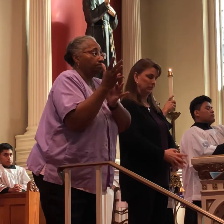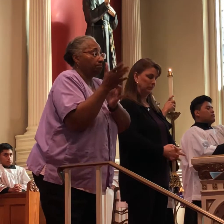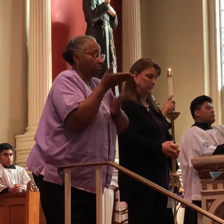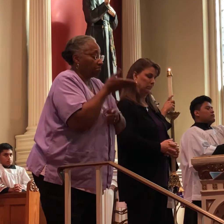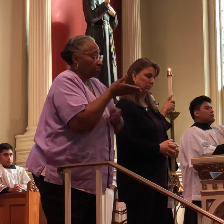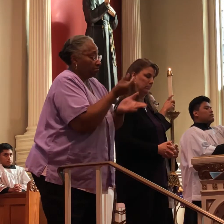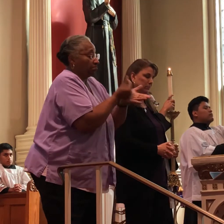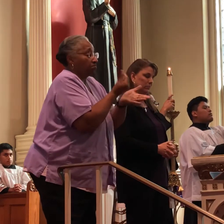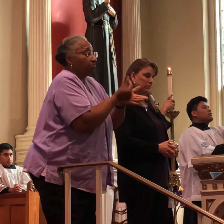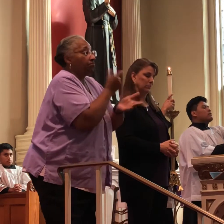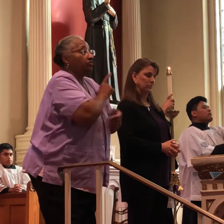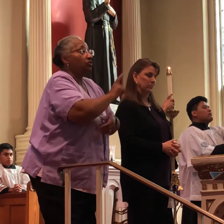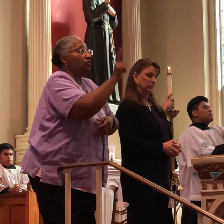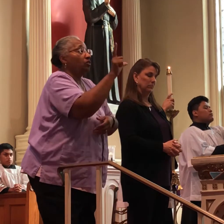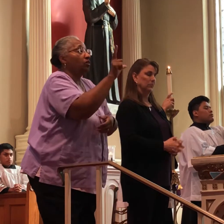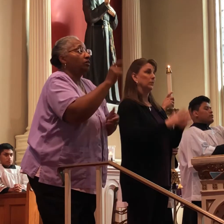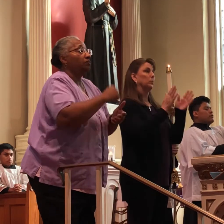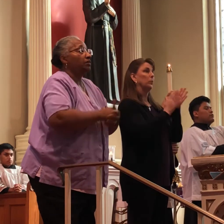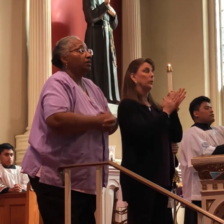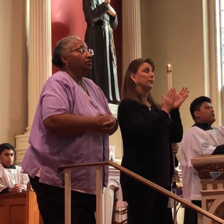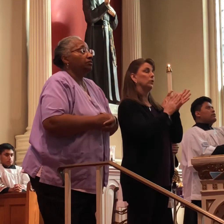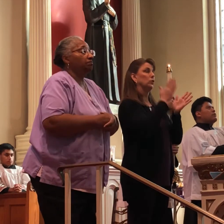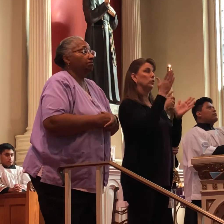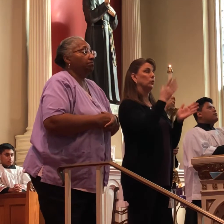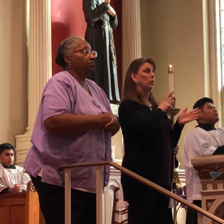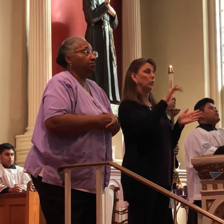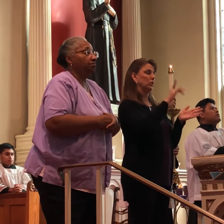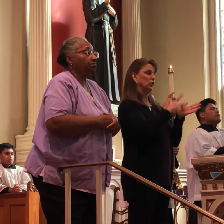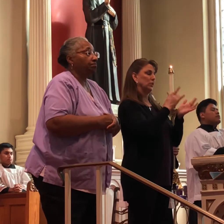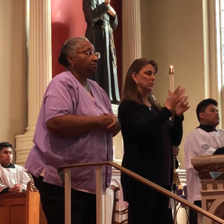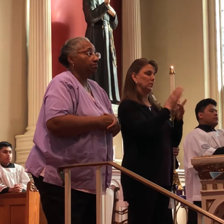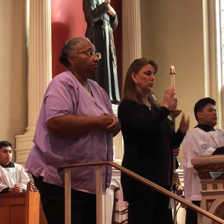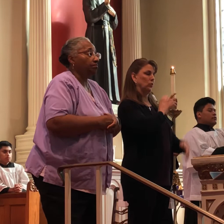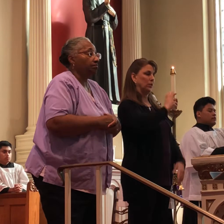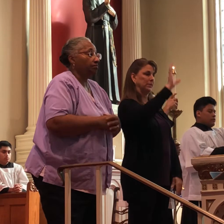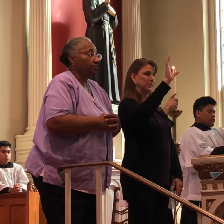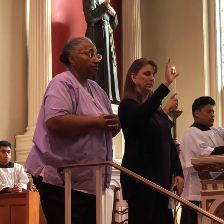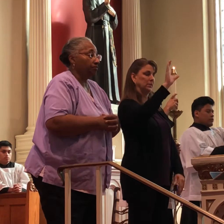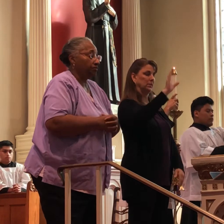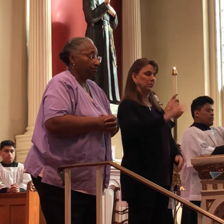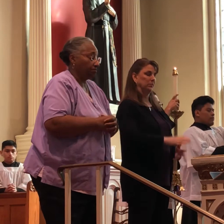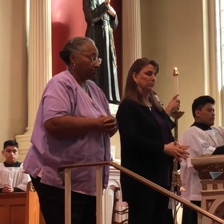Gospel of the Lord. Praise to you, Lord Jesus Christ.